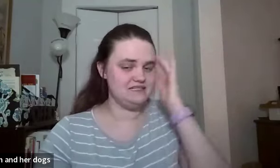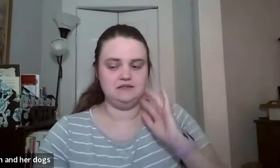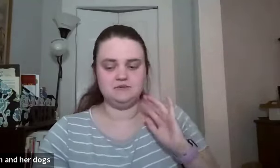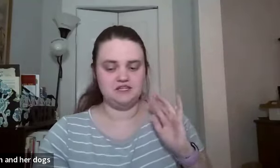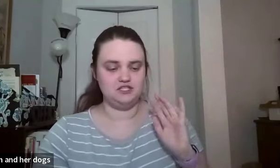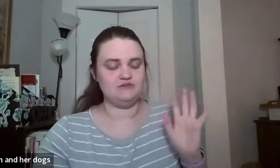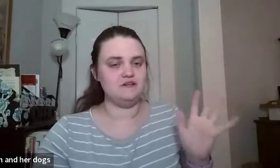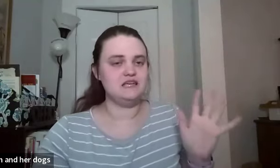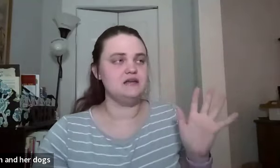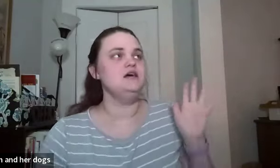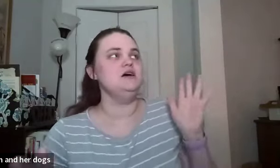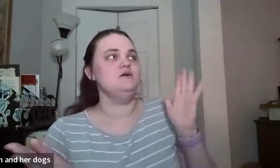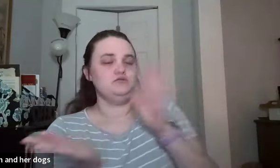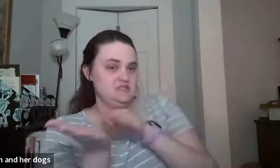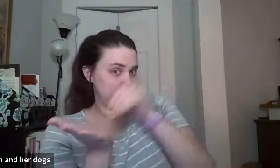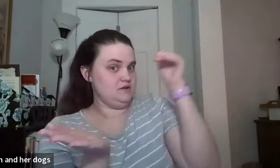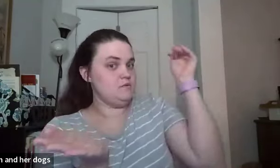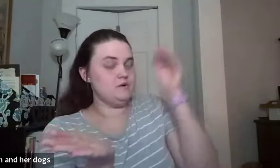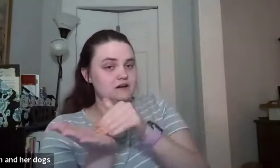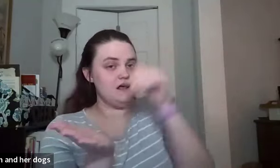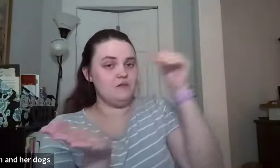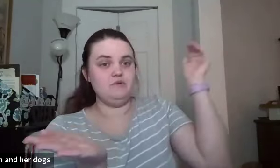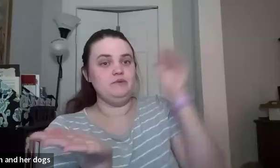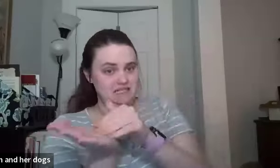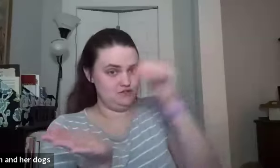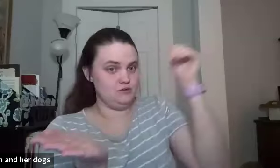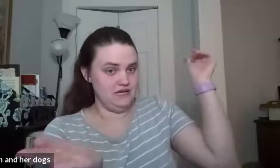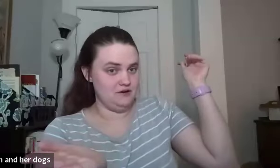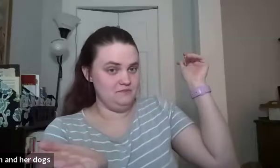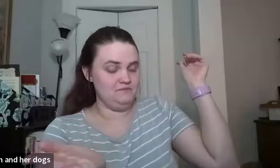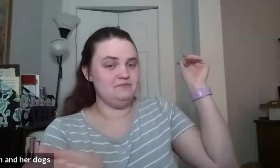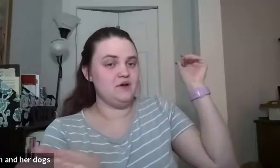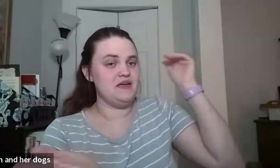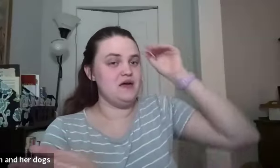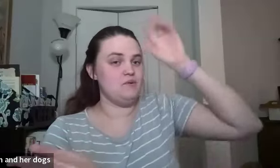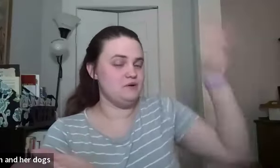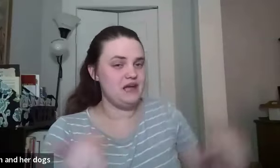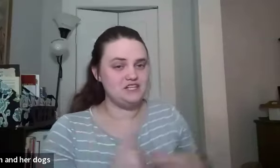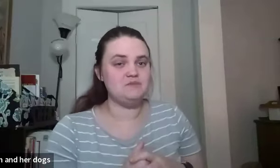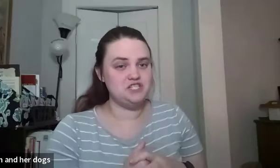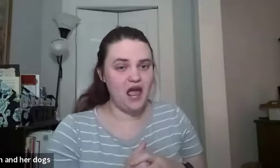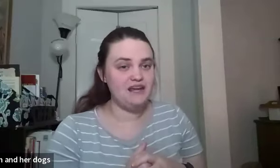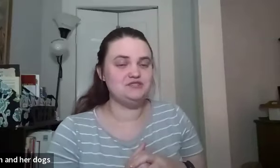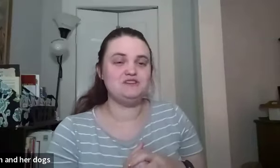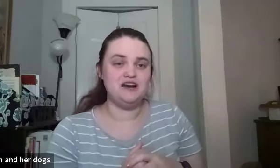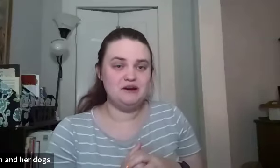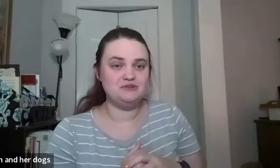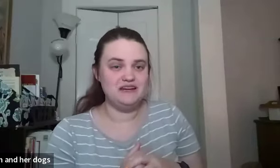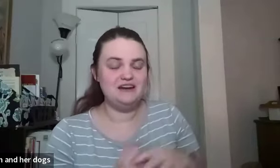Tennessee this past year and was very sad. Typically when we were here in Alabama, we did tornado. But then when we were catching up and chatting, she was talking about tornado and